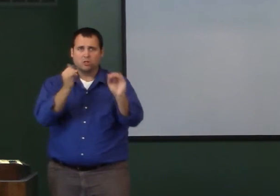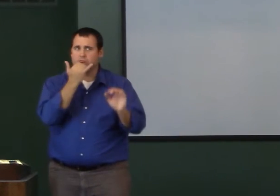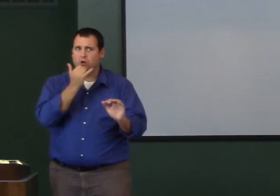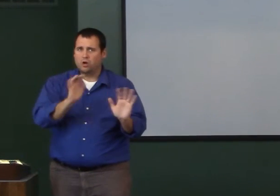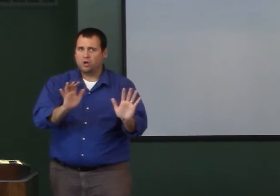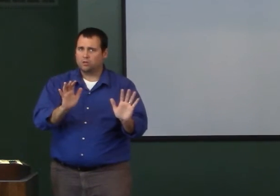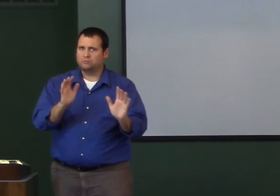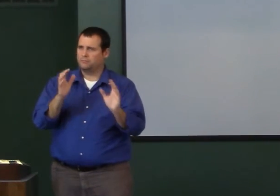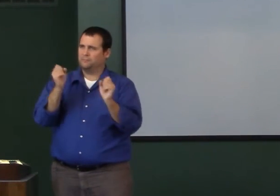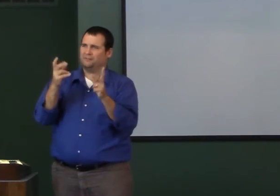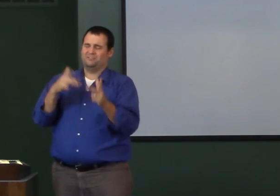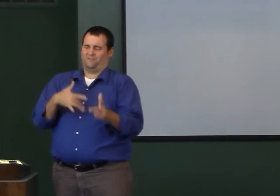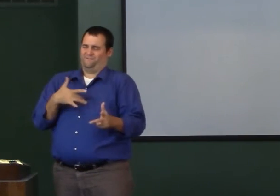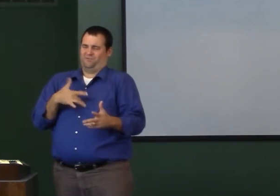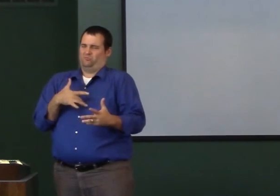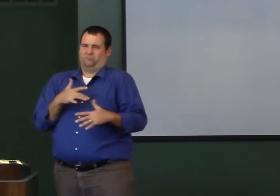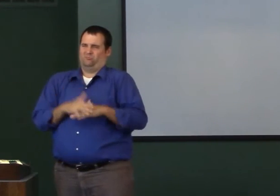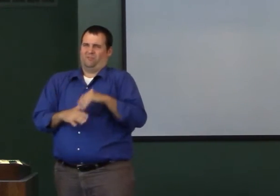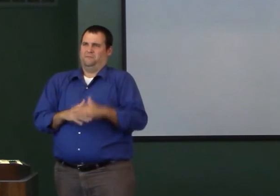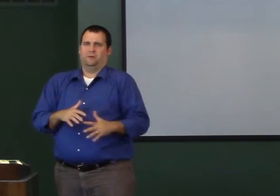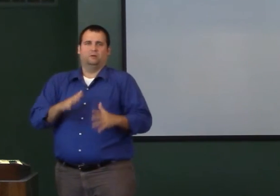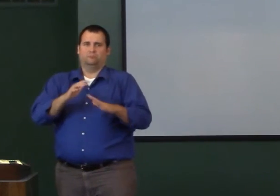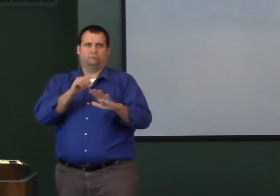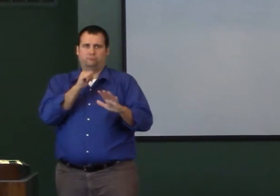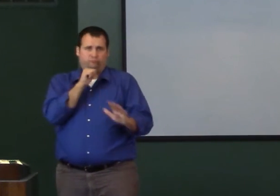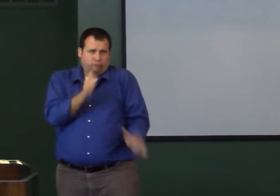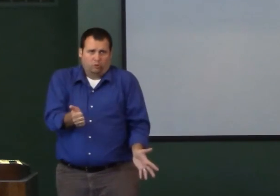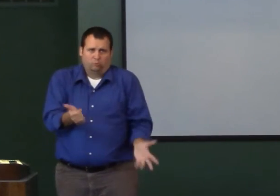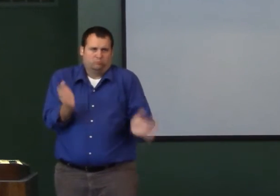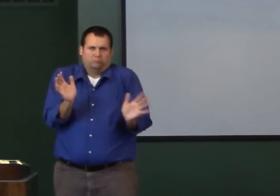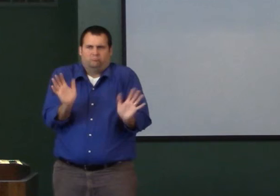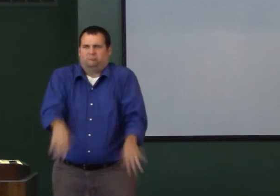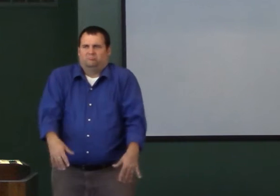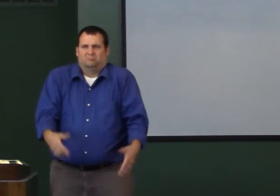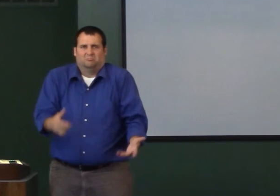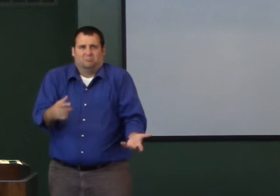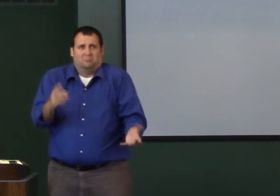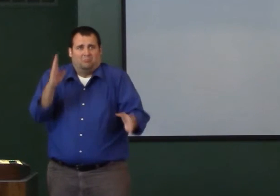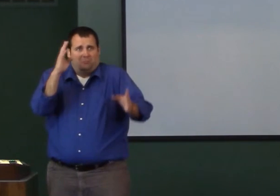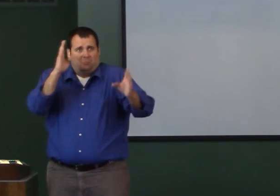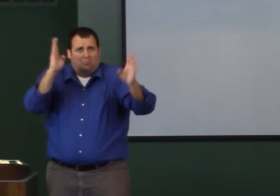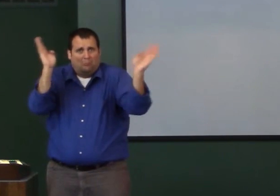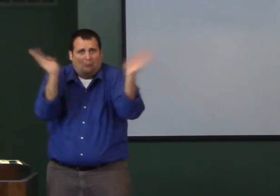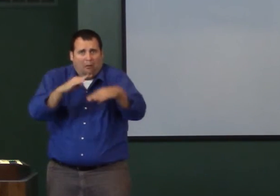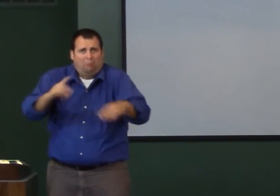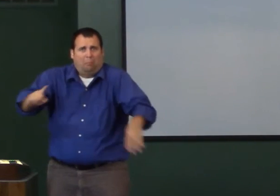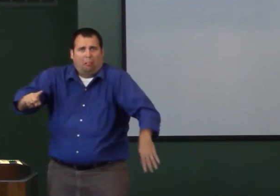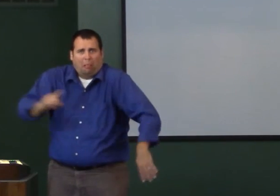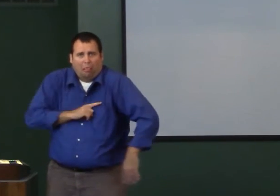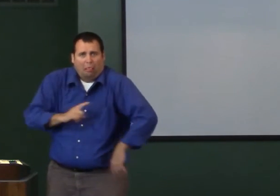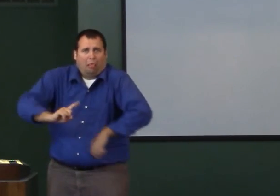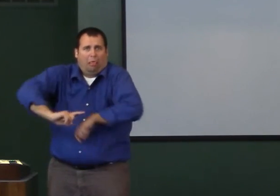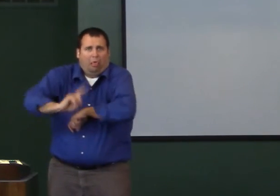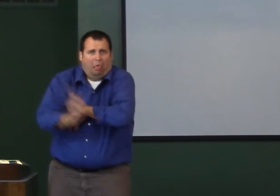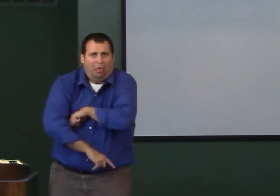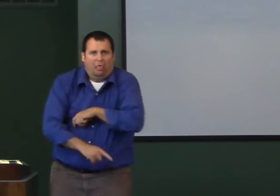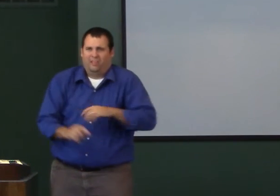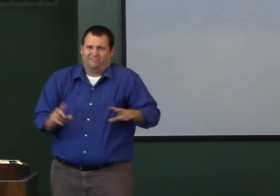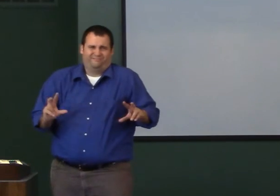off. That is fine. There's nothing wrong with it. If you don't feel confident, just don't do it. You know, don't be guilty.